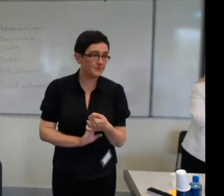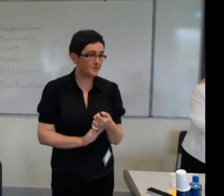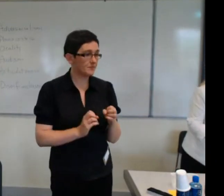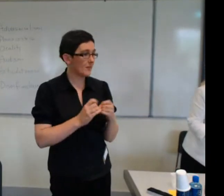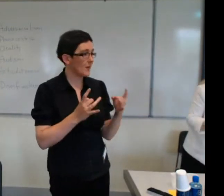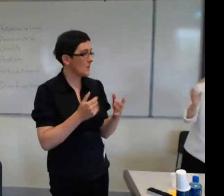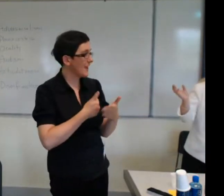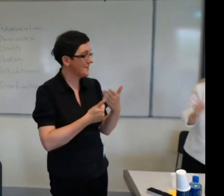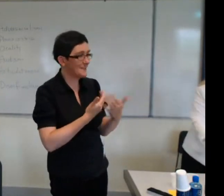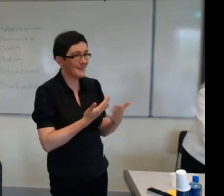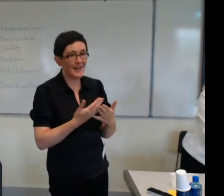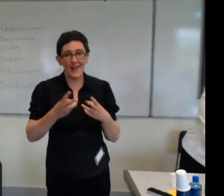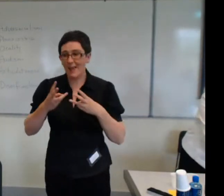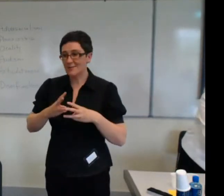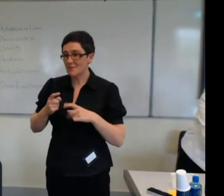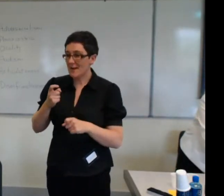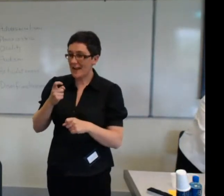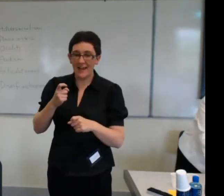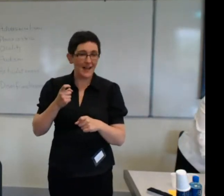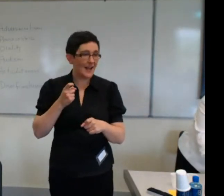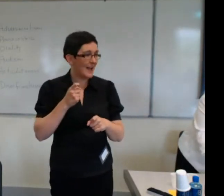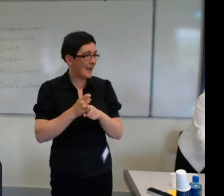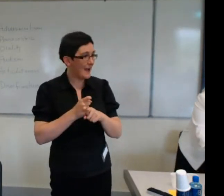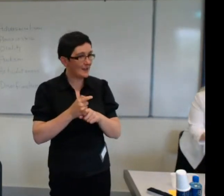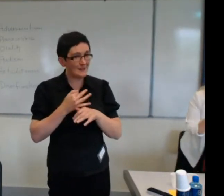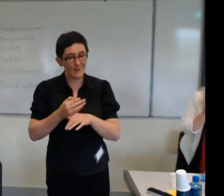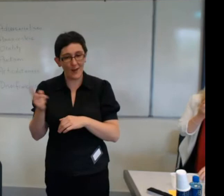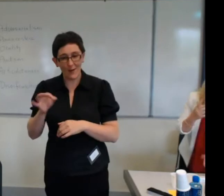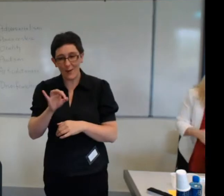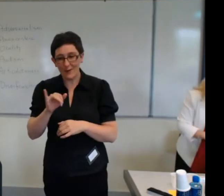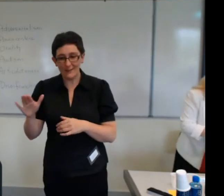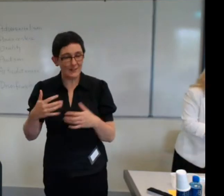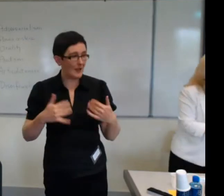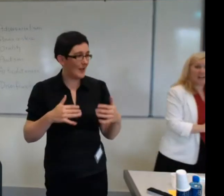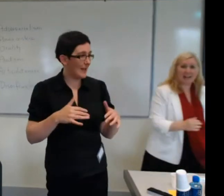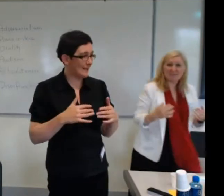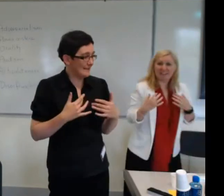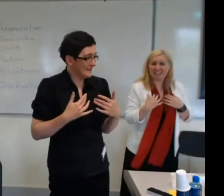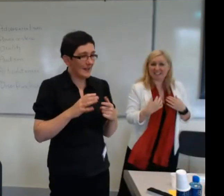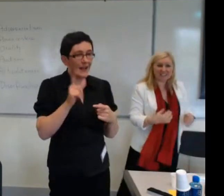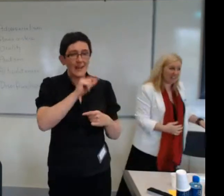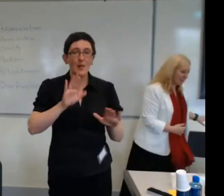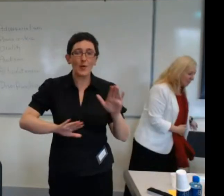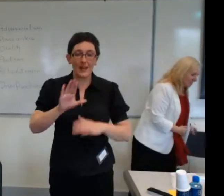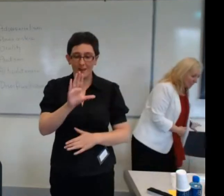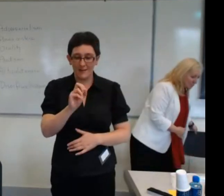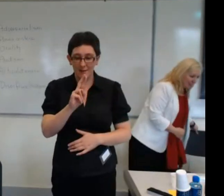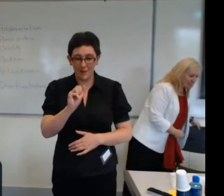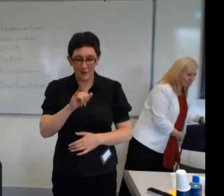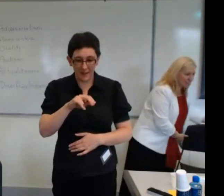Oh my God, this woman's a very hard act to follow, so look at me, I'm putting my finger in the water. I'm Lorraine Leeson, I'm the director of